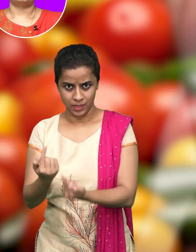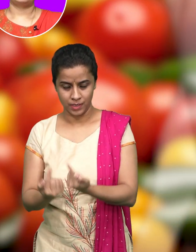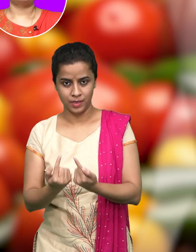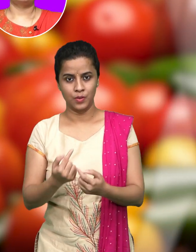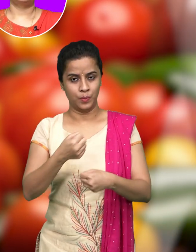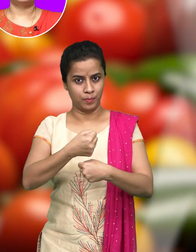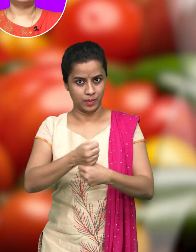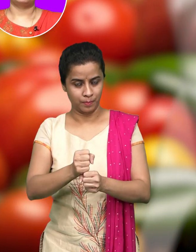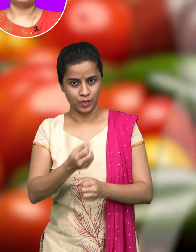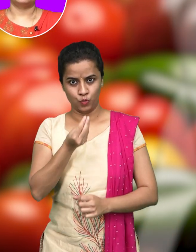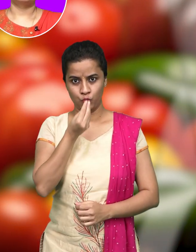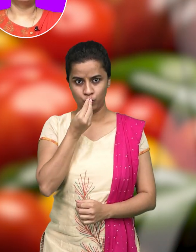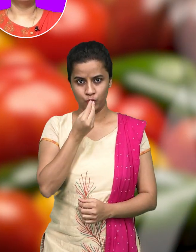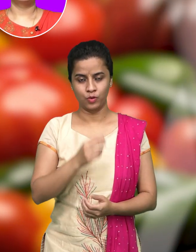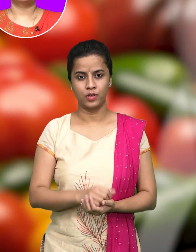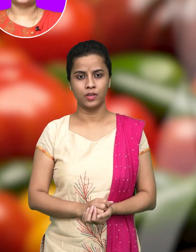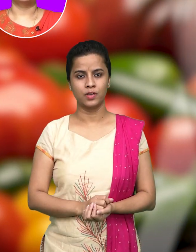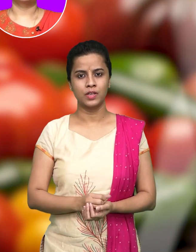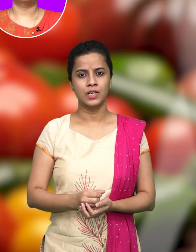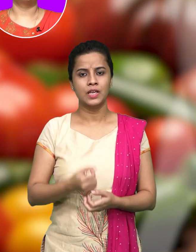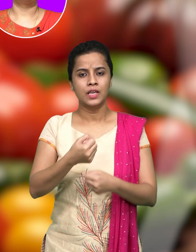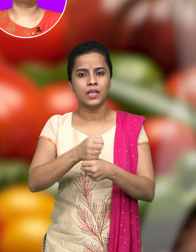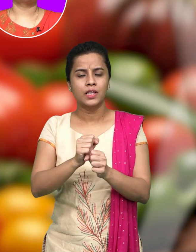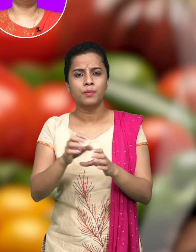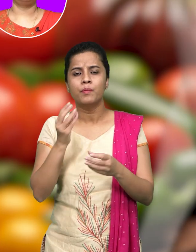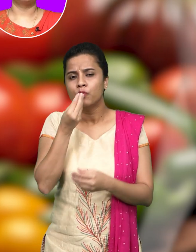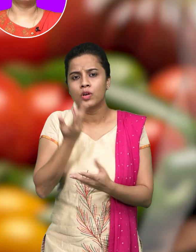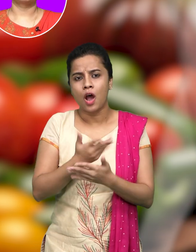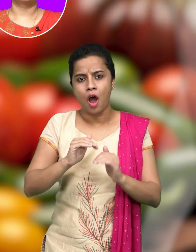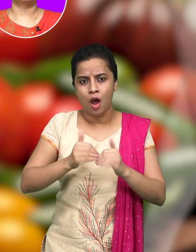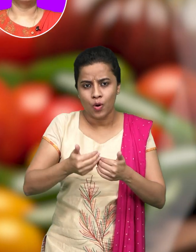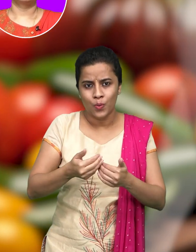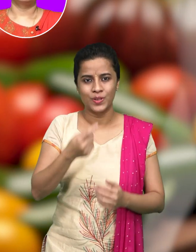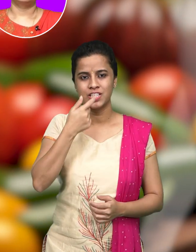to prepare food in the form of starch.